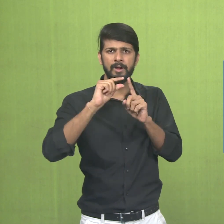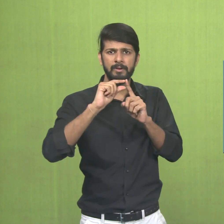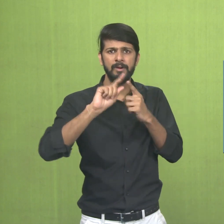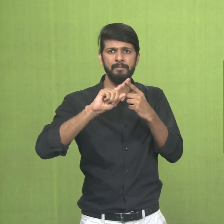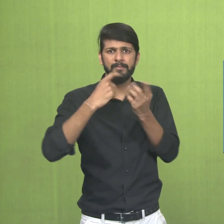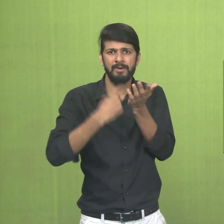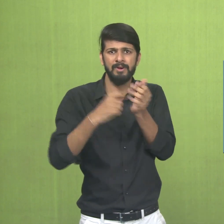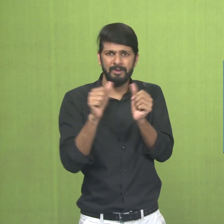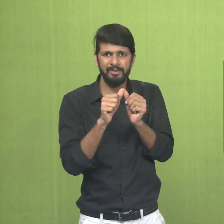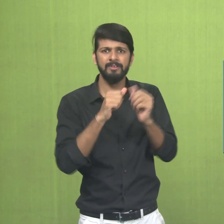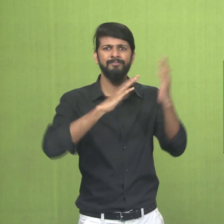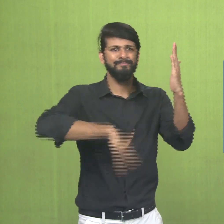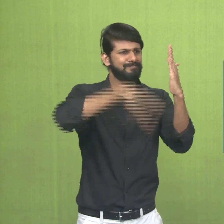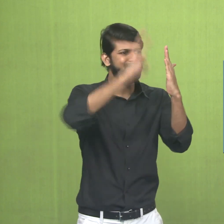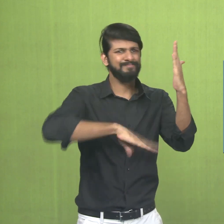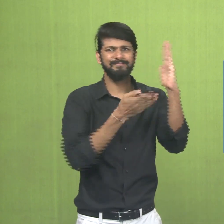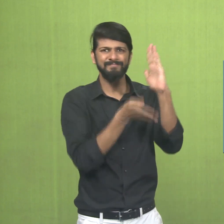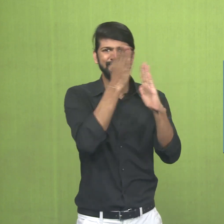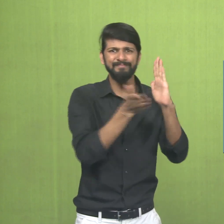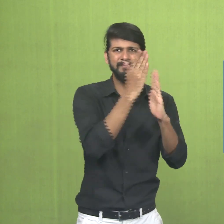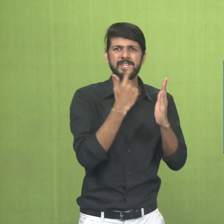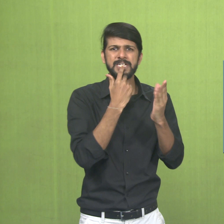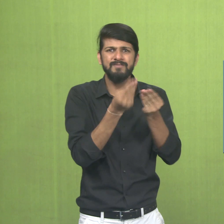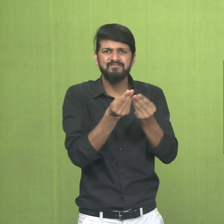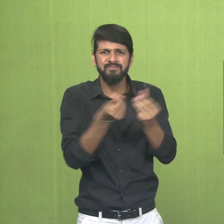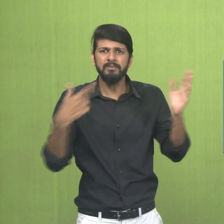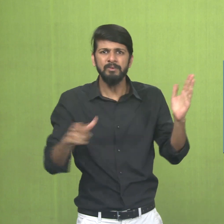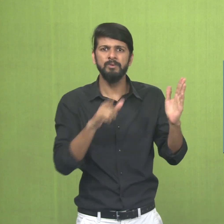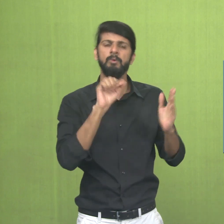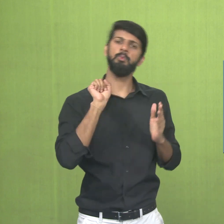Jamini Roy used the traditional tempera technique in his painting.